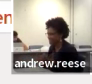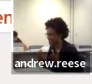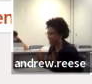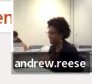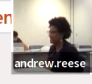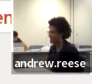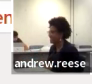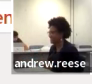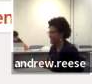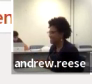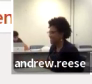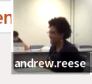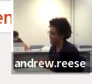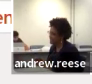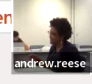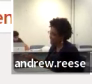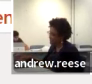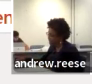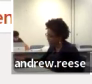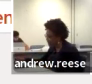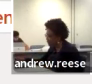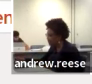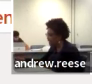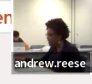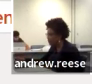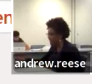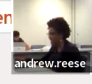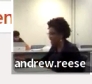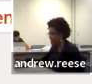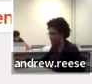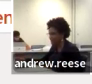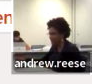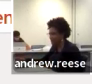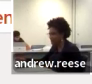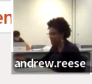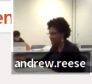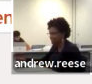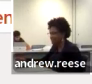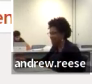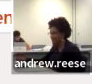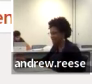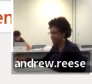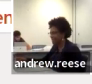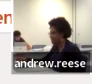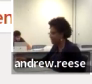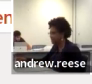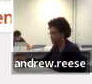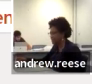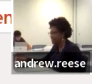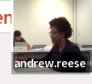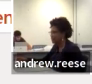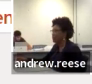mechanic, medical assistant, and I'm just gonna go to the last one I have and try to brag a little about